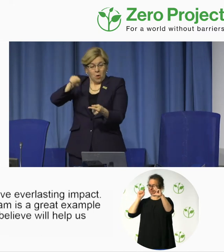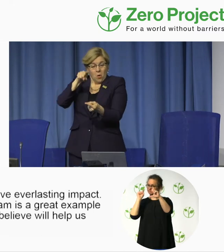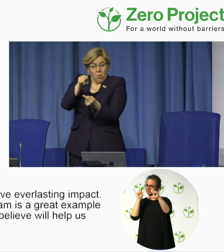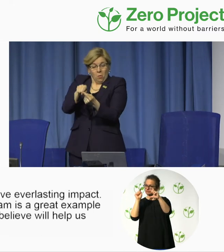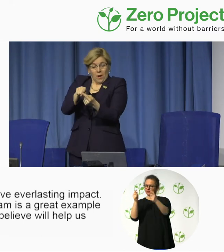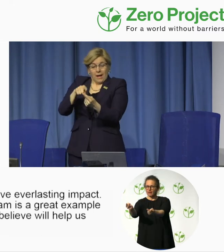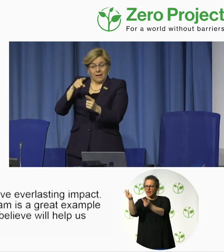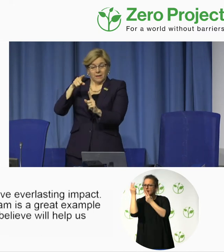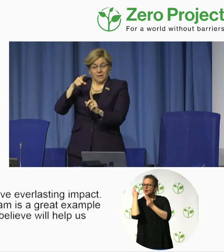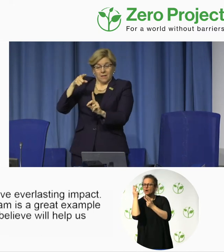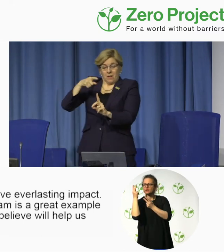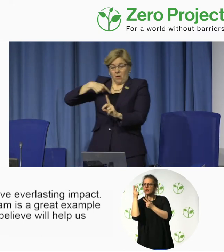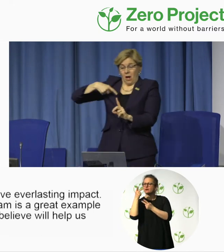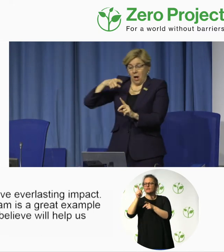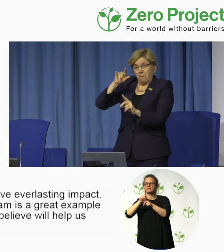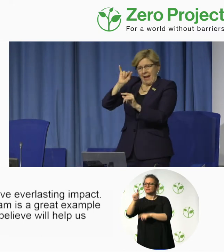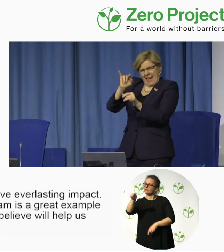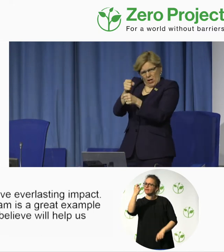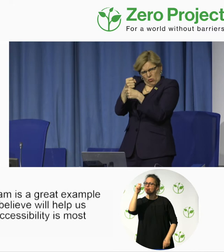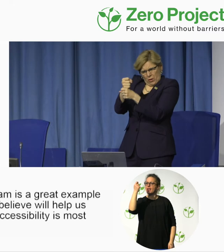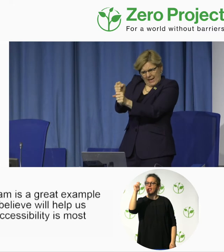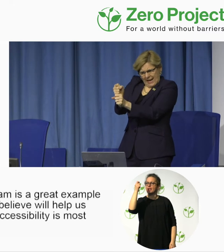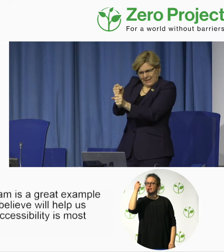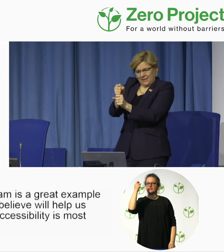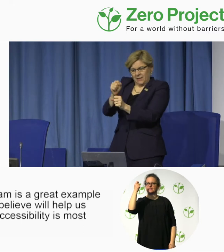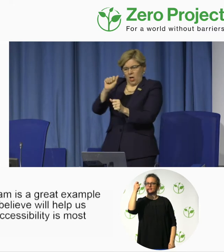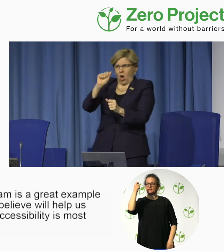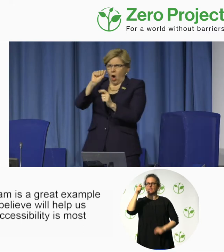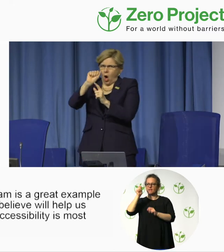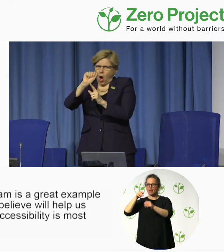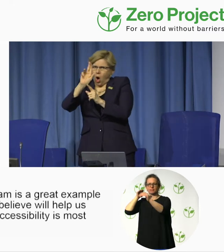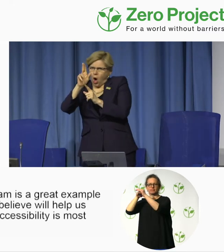The first is that accessibility is most effective